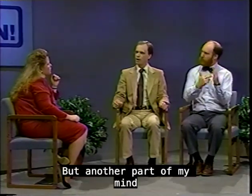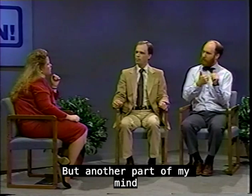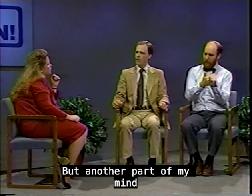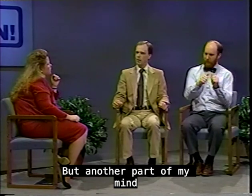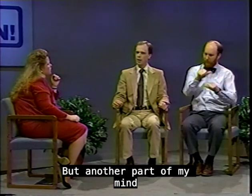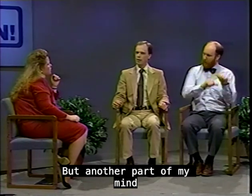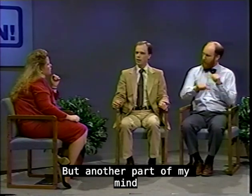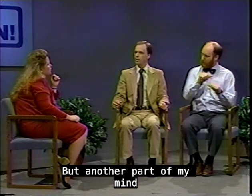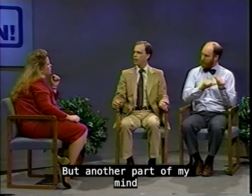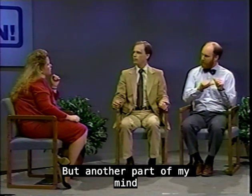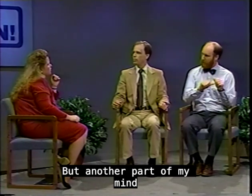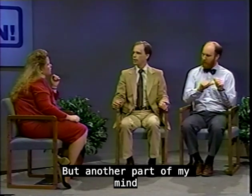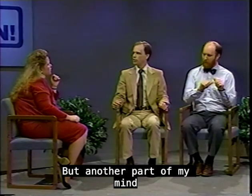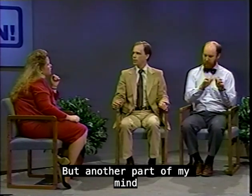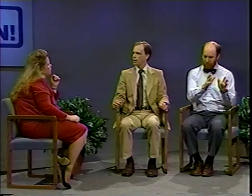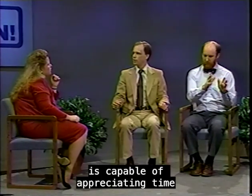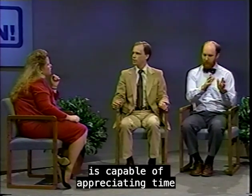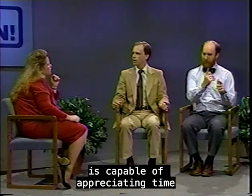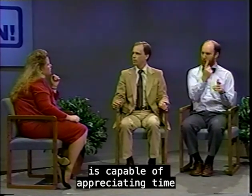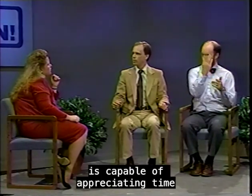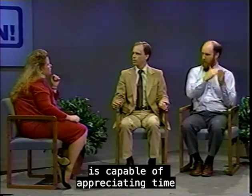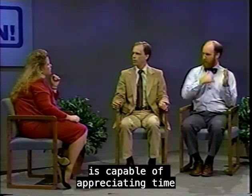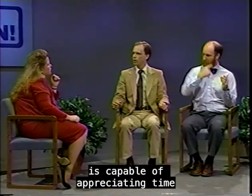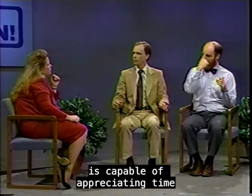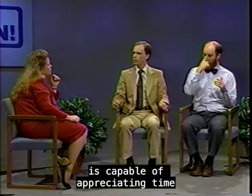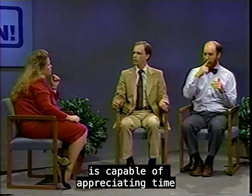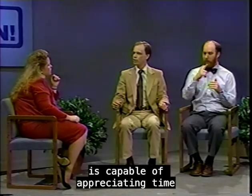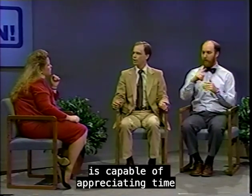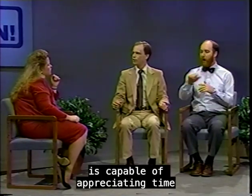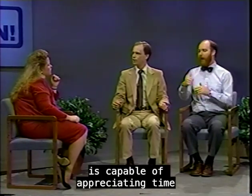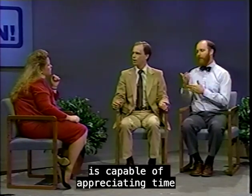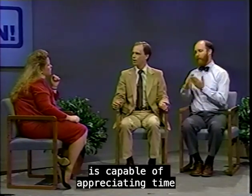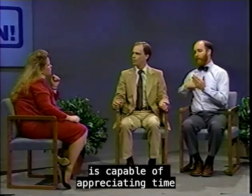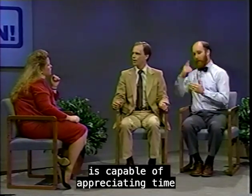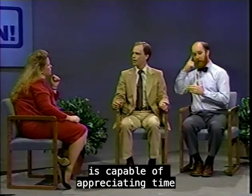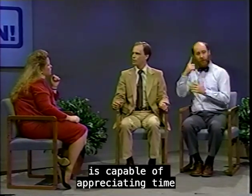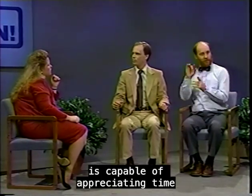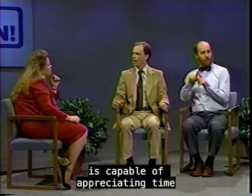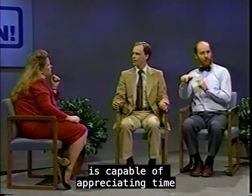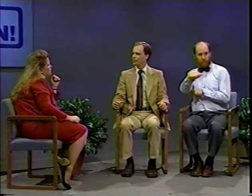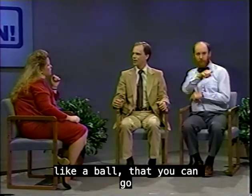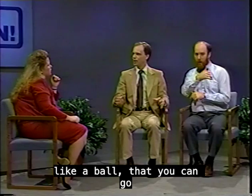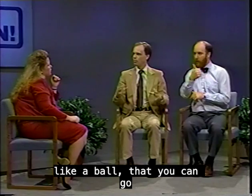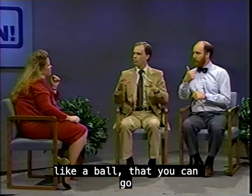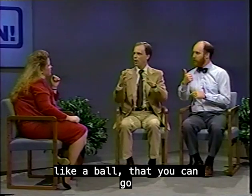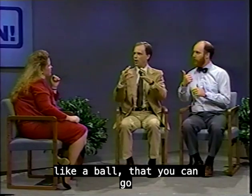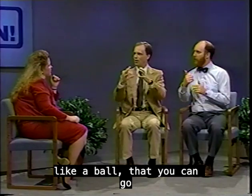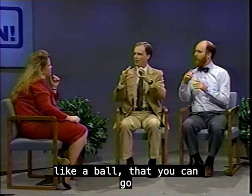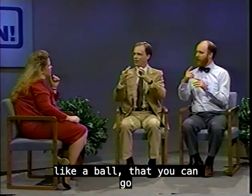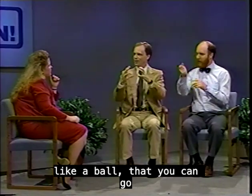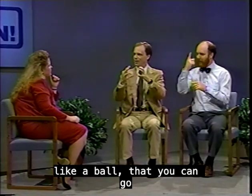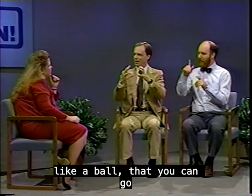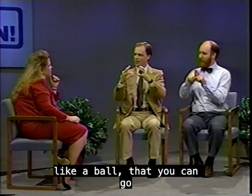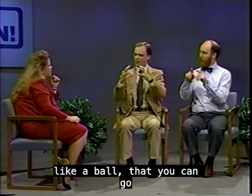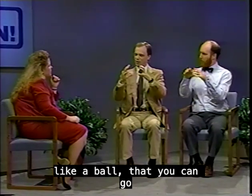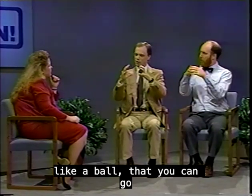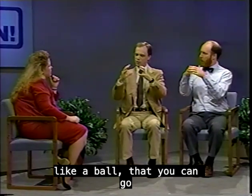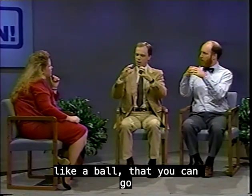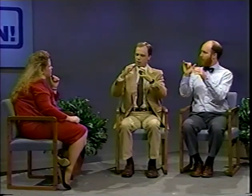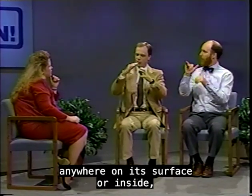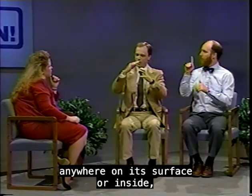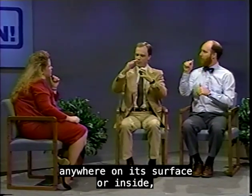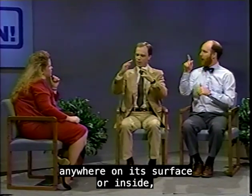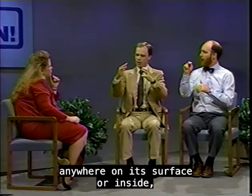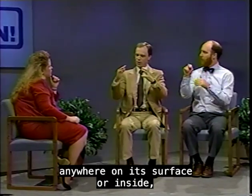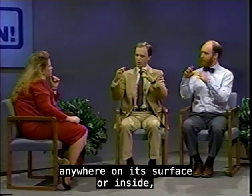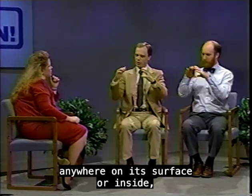another part of my mind, and everybody's mind, is capable of appreciating time as a pattern, like a ball, that you